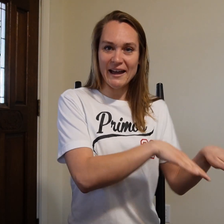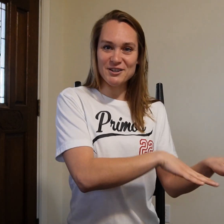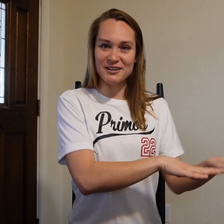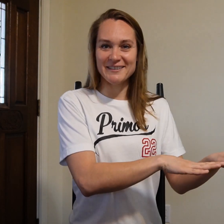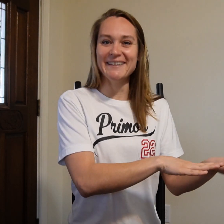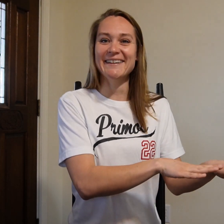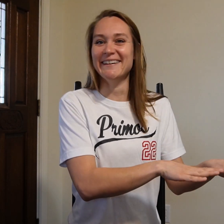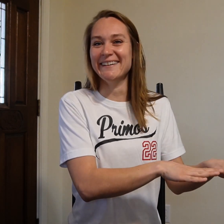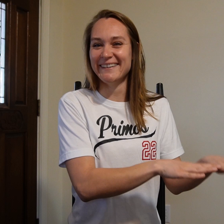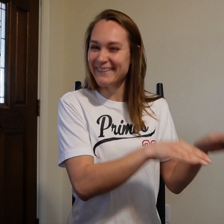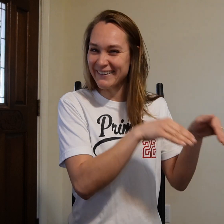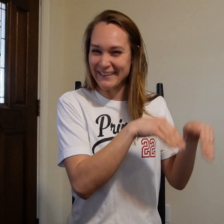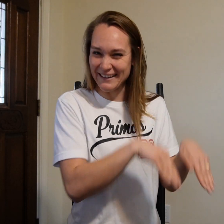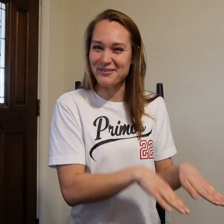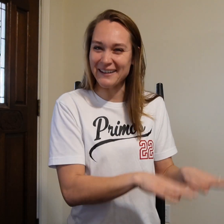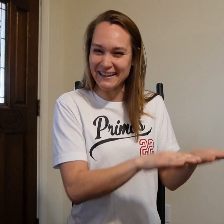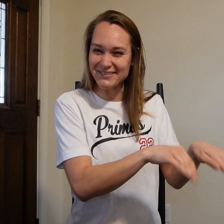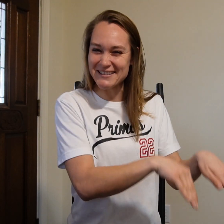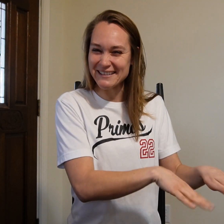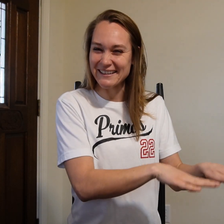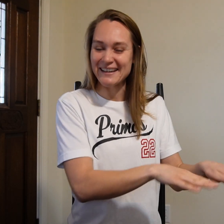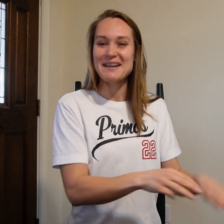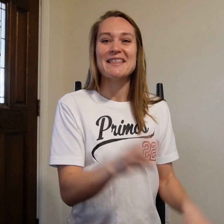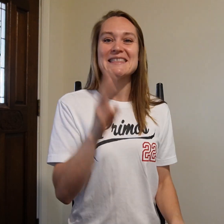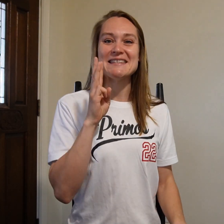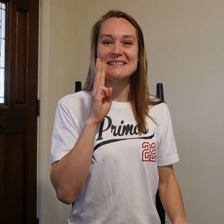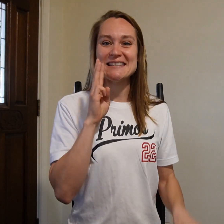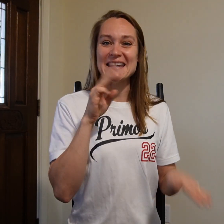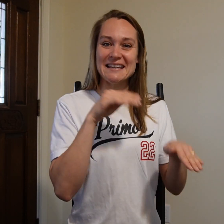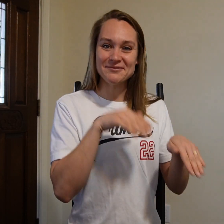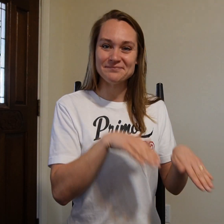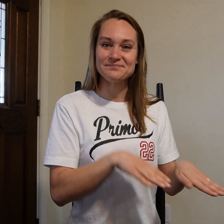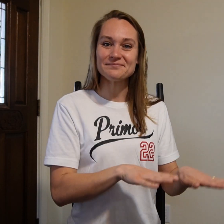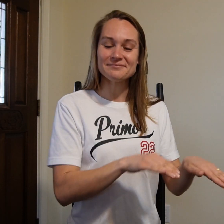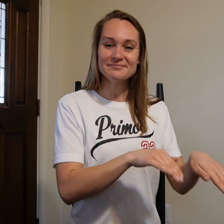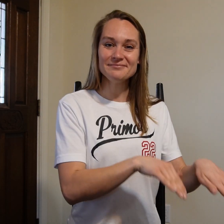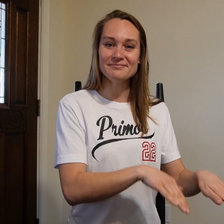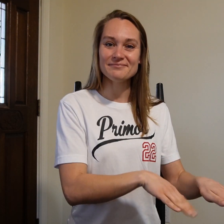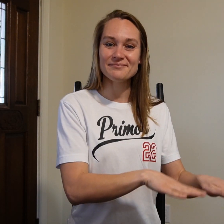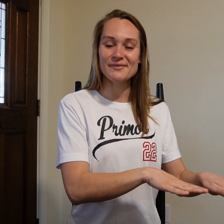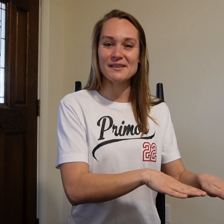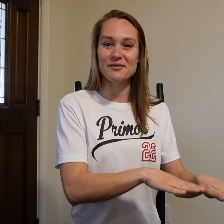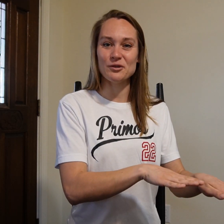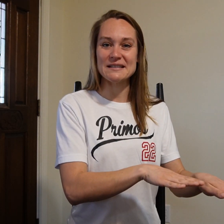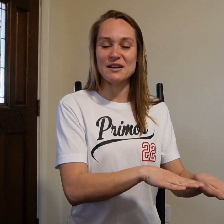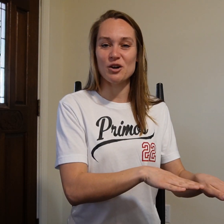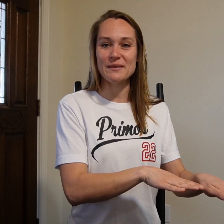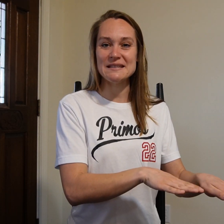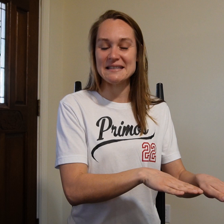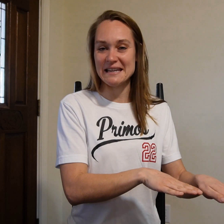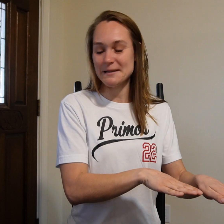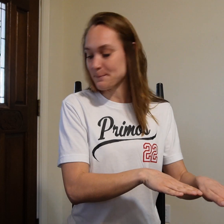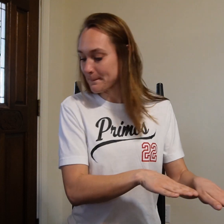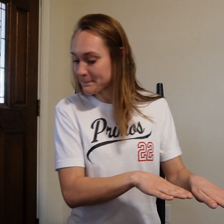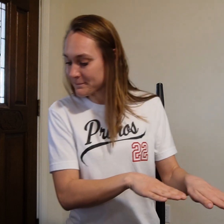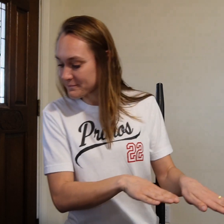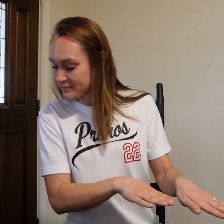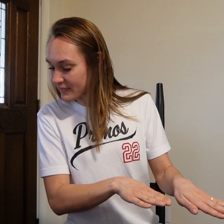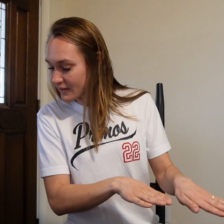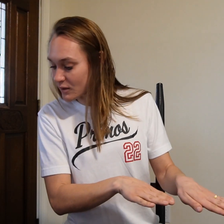action, or like waves. The sea, the voice that calmed the sea,